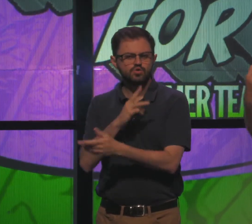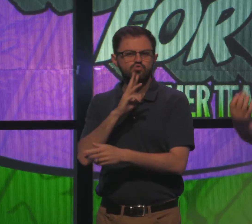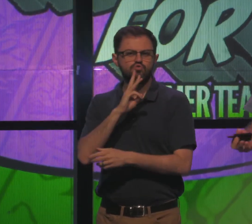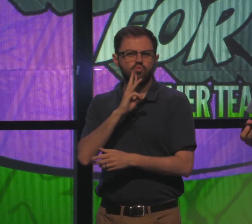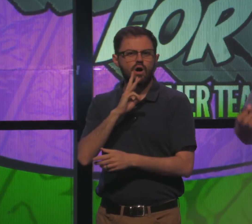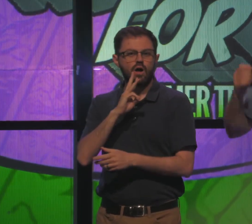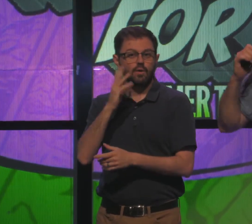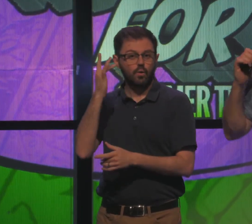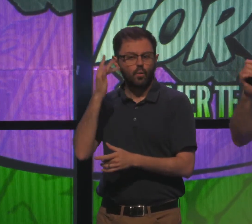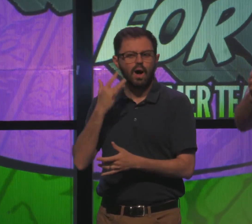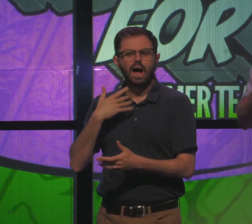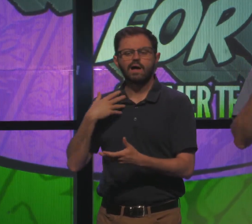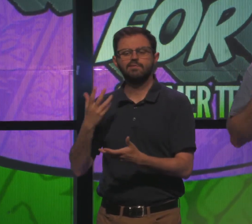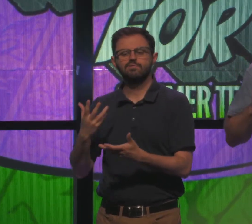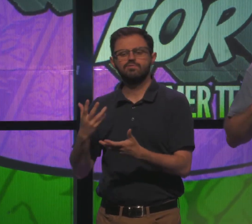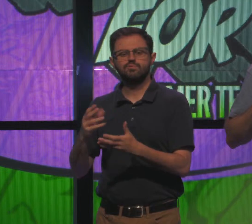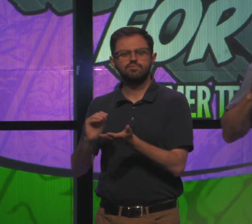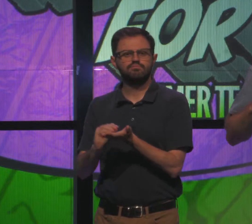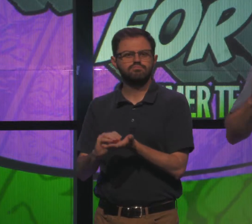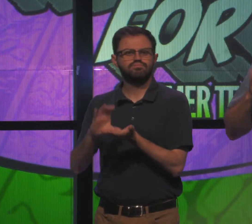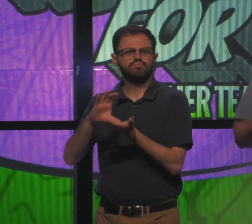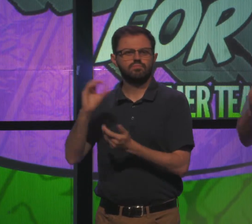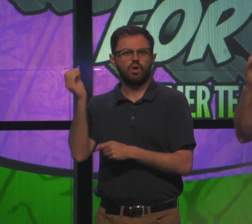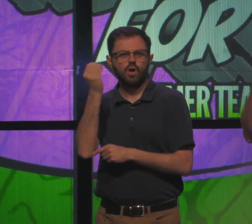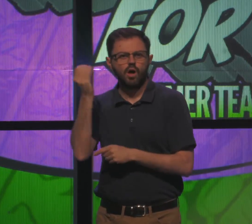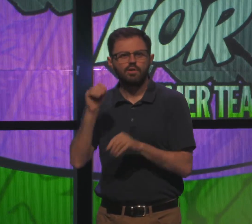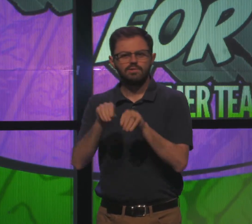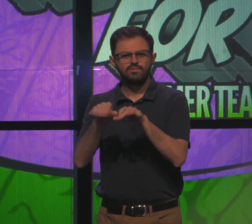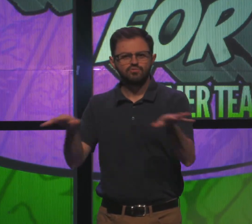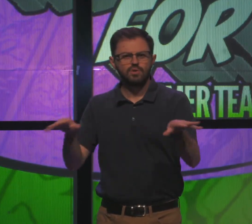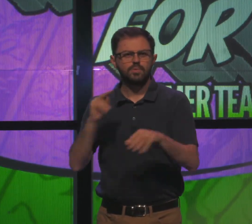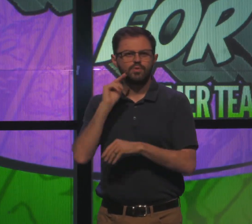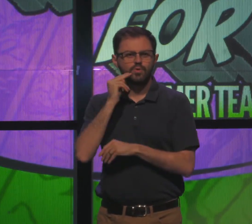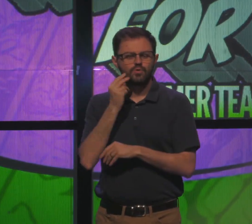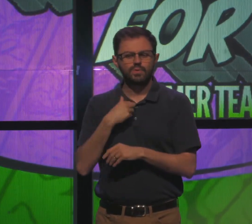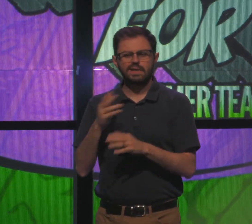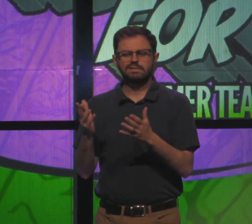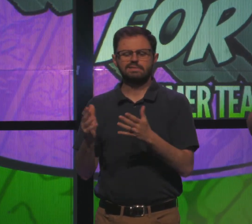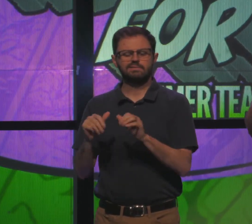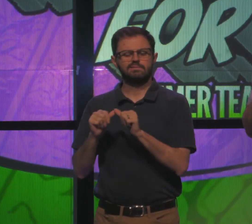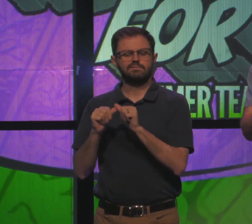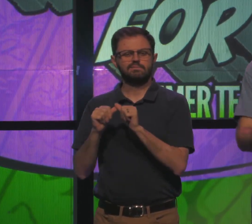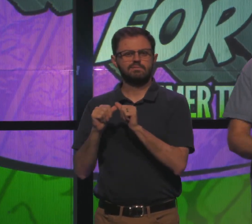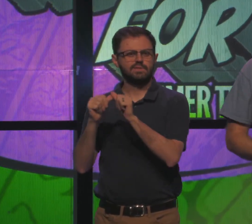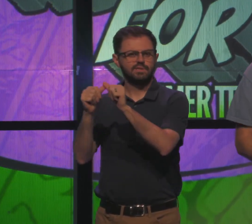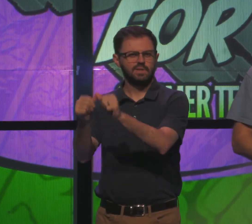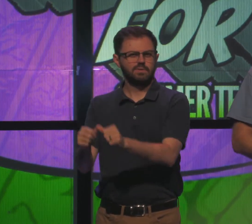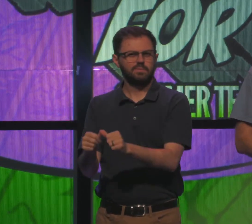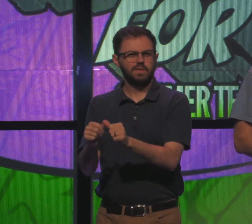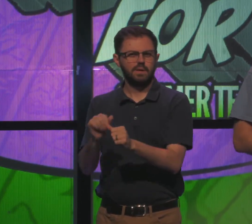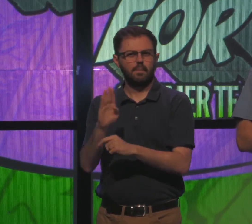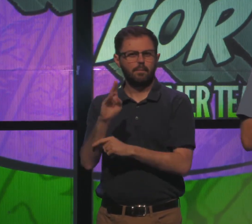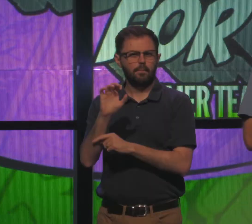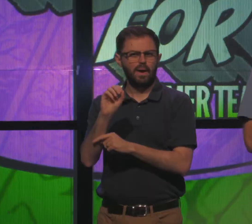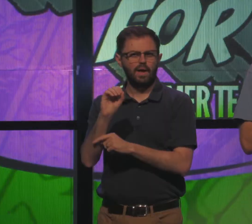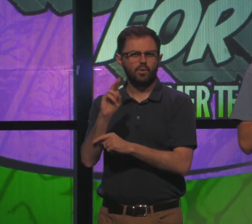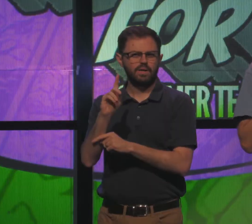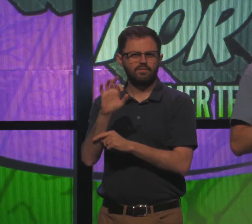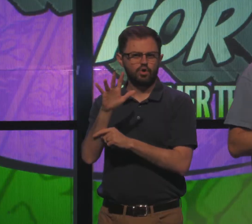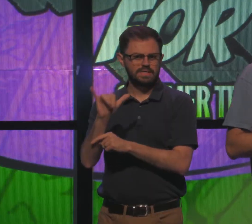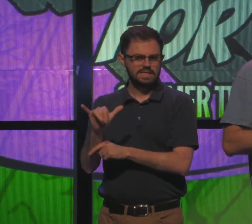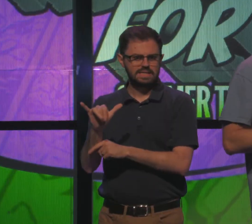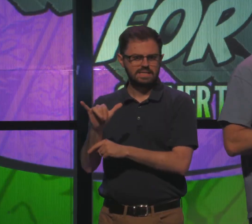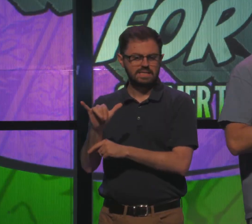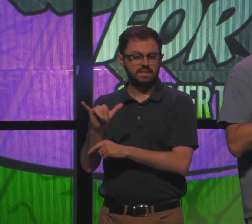the oxygen, to distribute nutrients, and to maintain the biodiversity of that environment. Now, there are